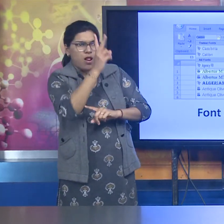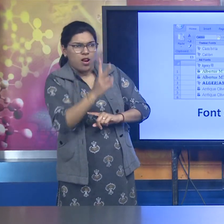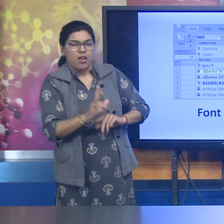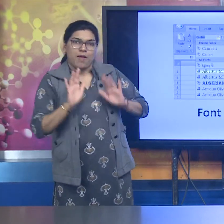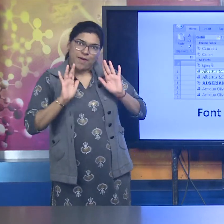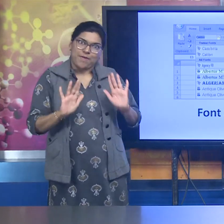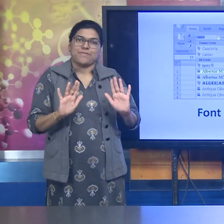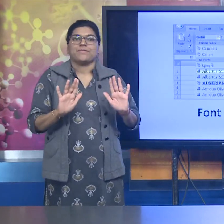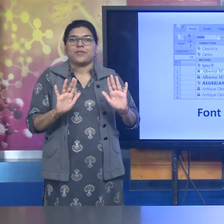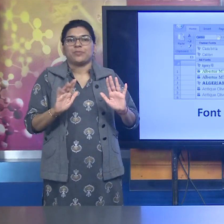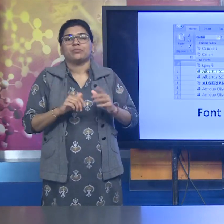font style.